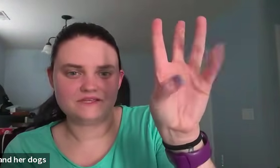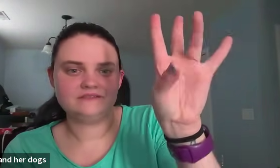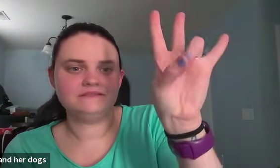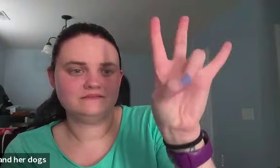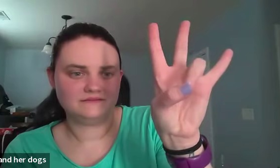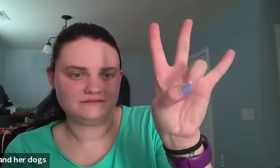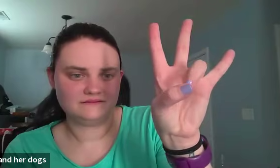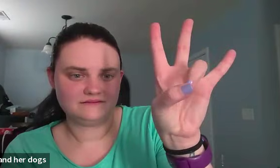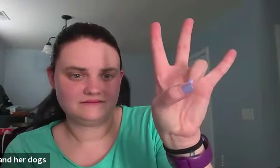7.